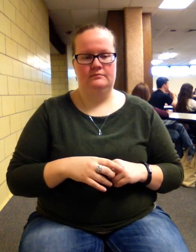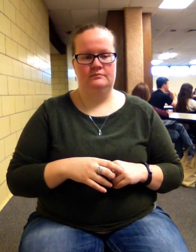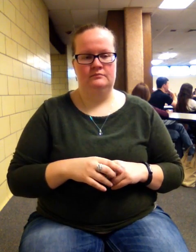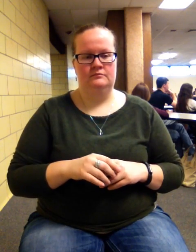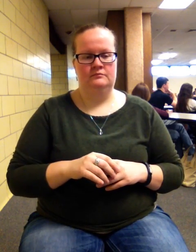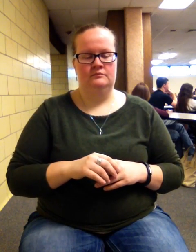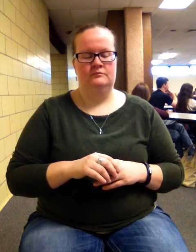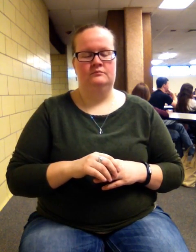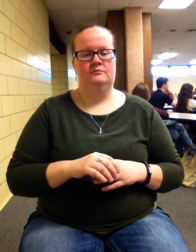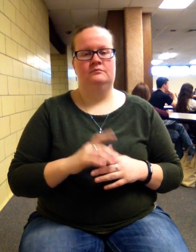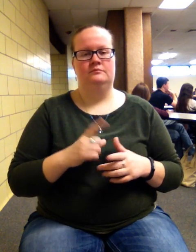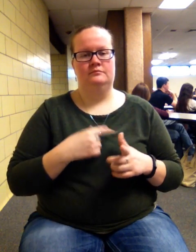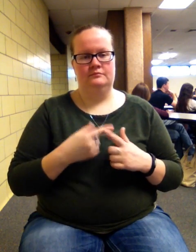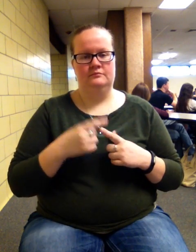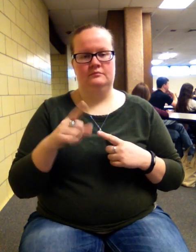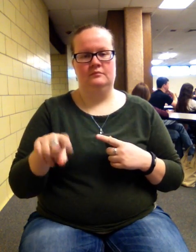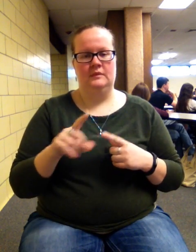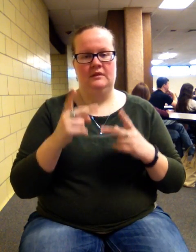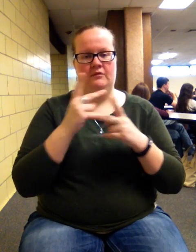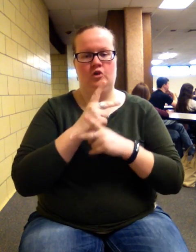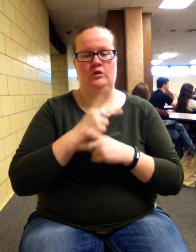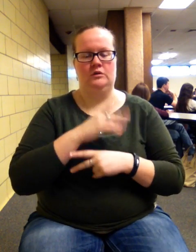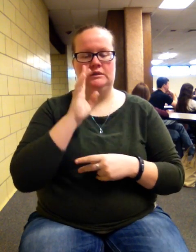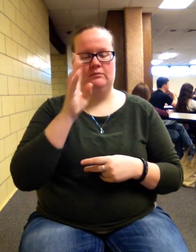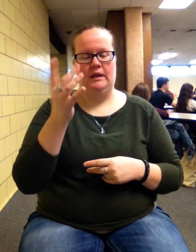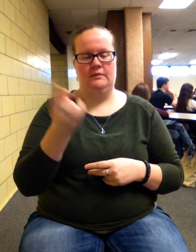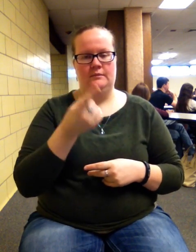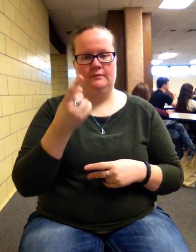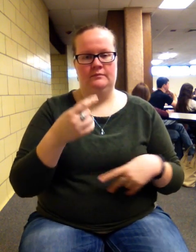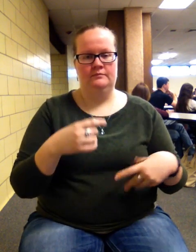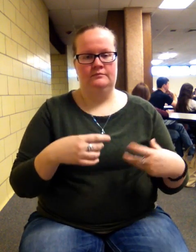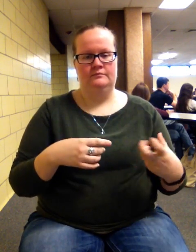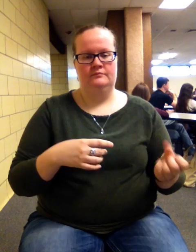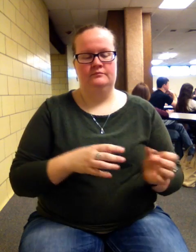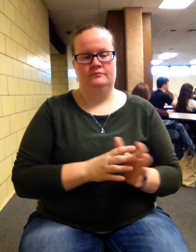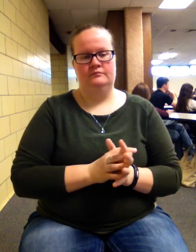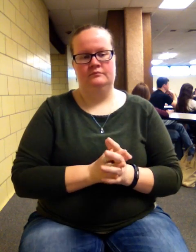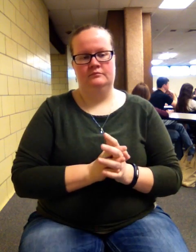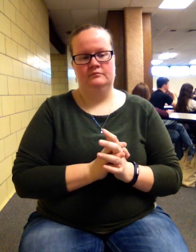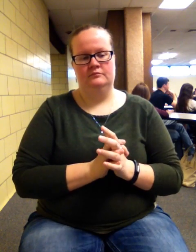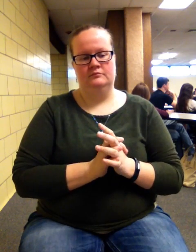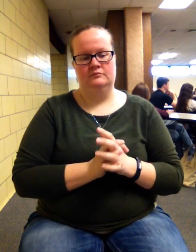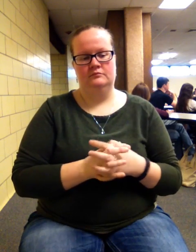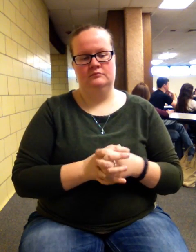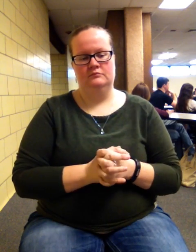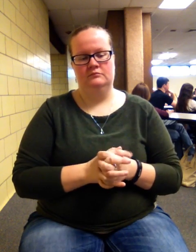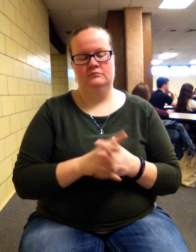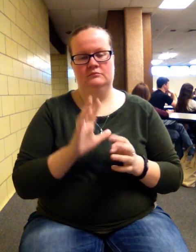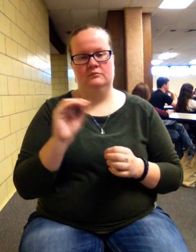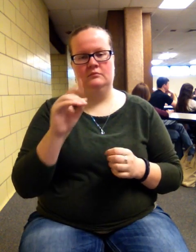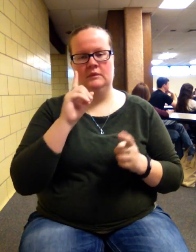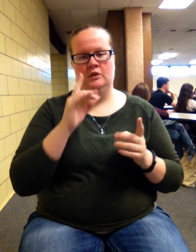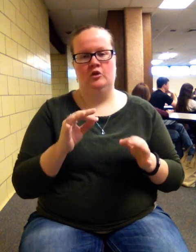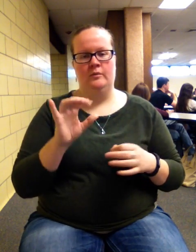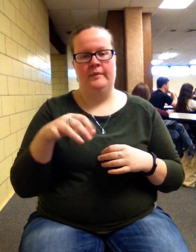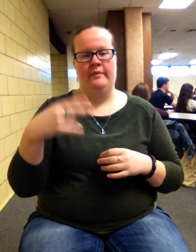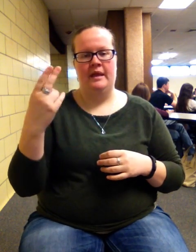And then they would figure out, let's just make up something. Let's pretend like the company determined that the high-risk division needed